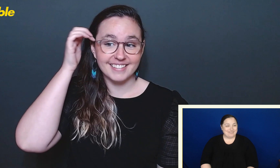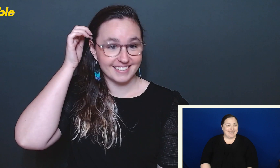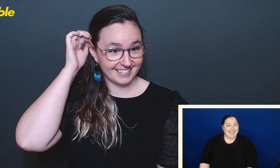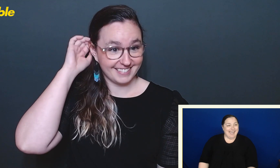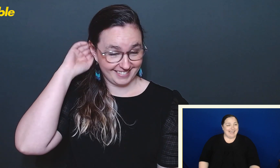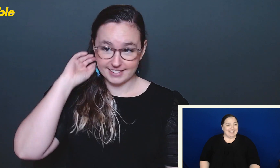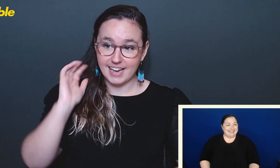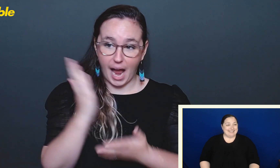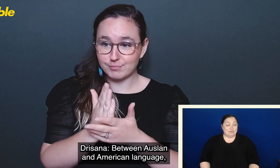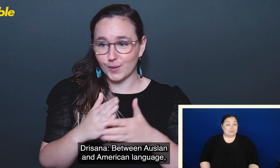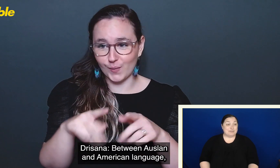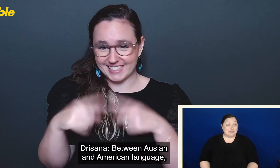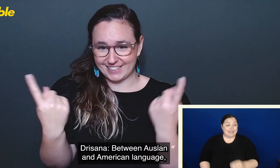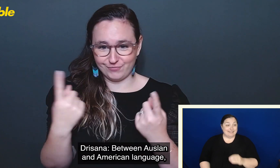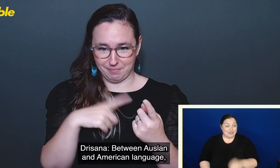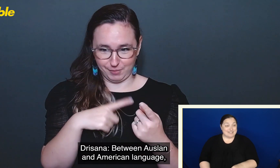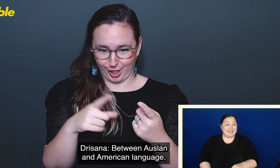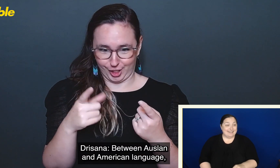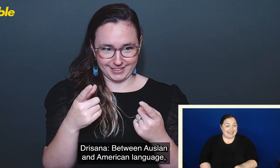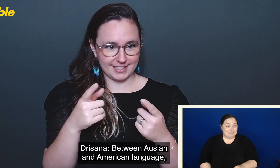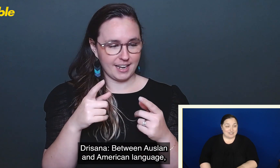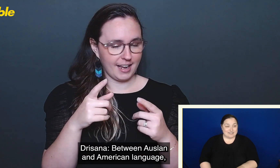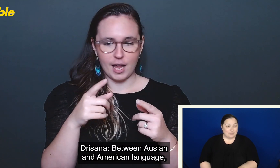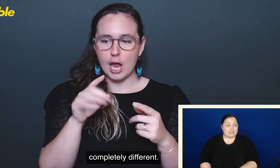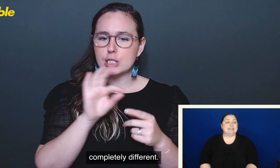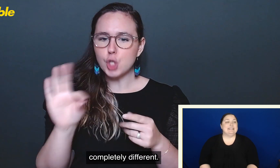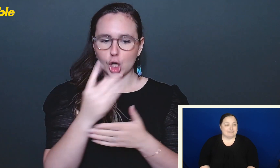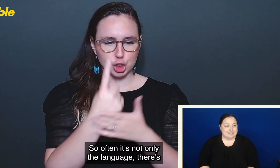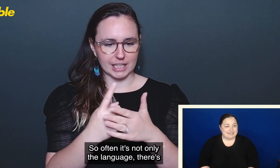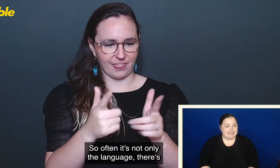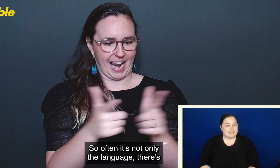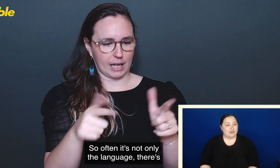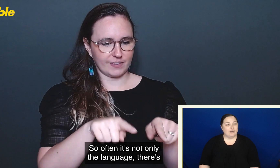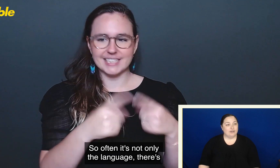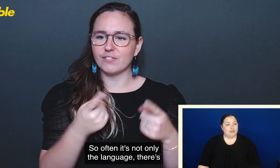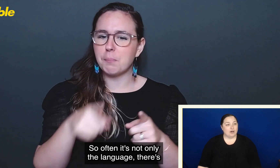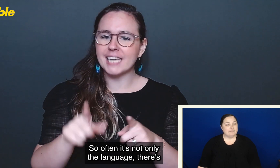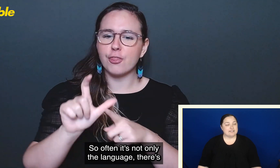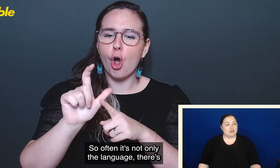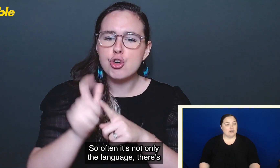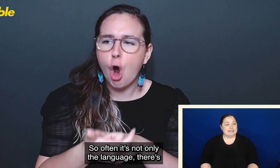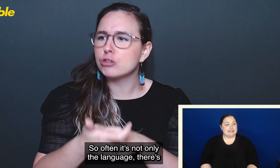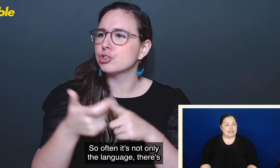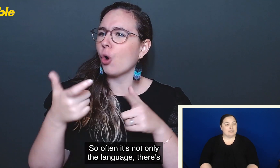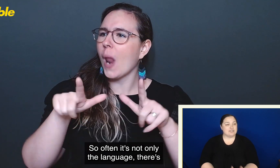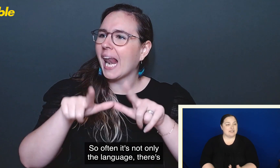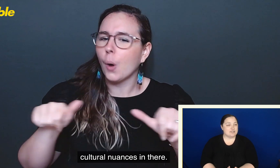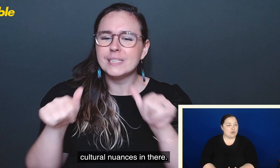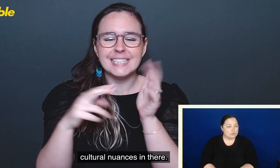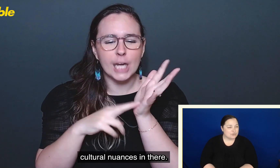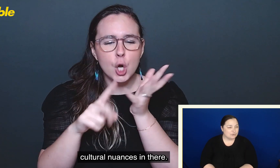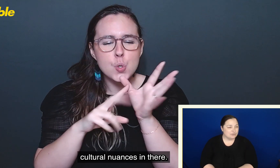Between Auslan and American Sign Language, completely different. So often it's not only the language,